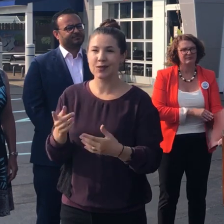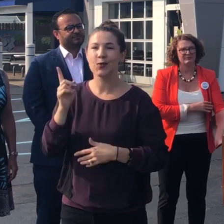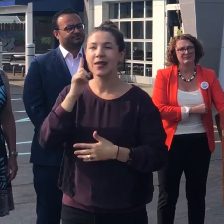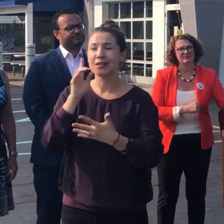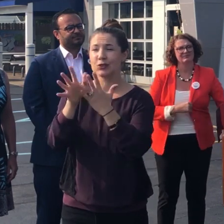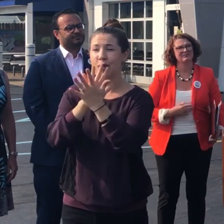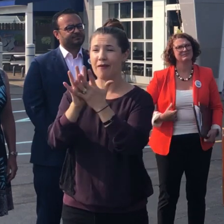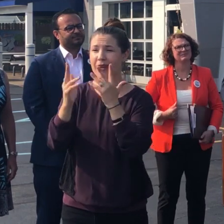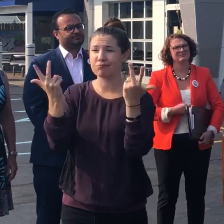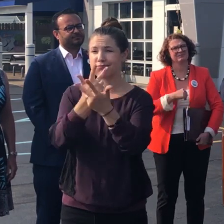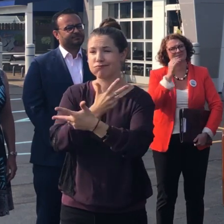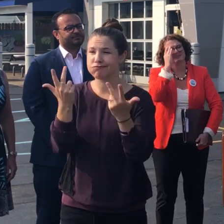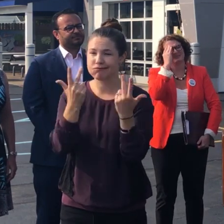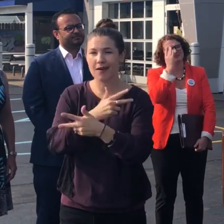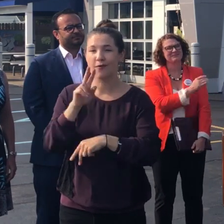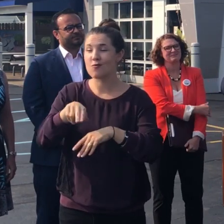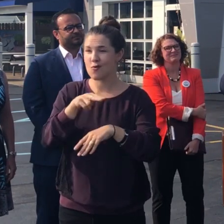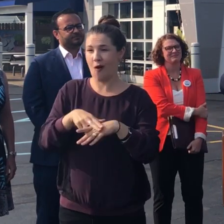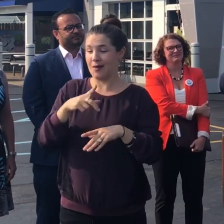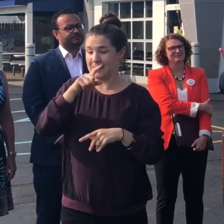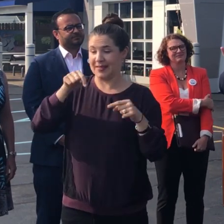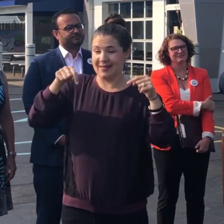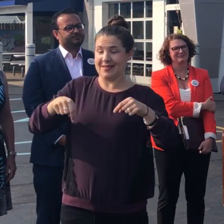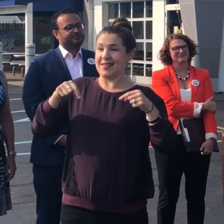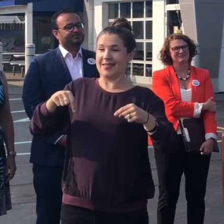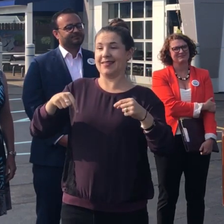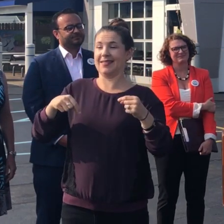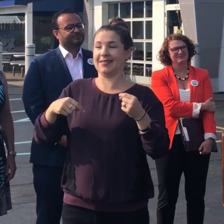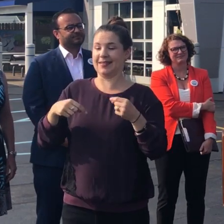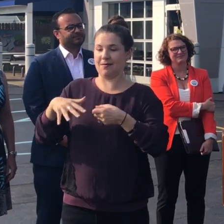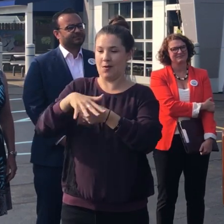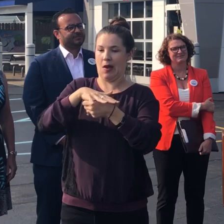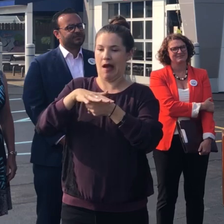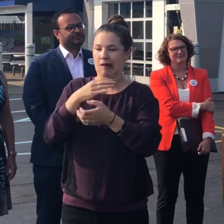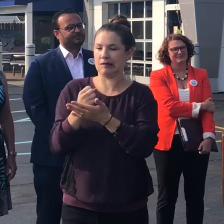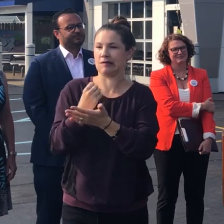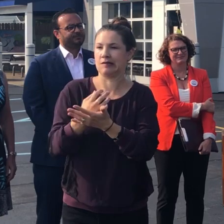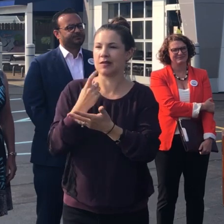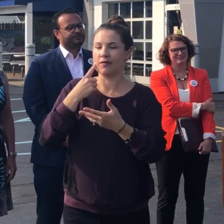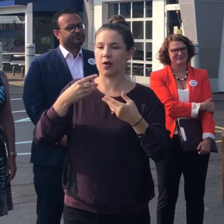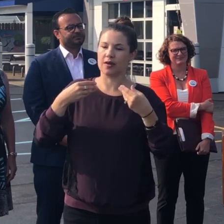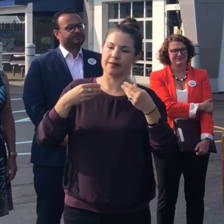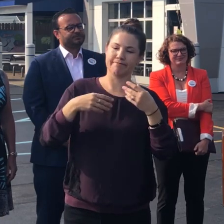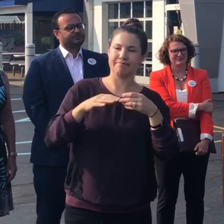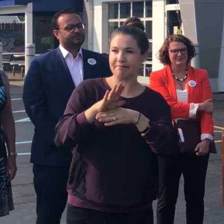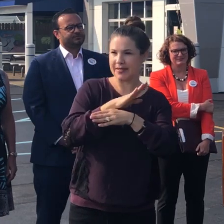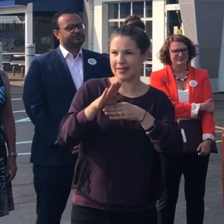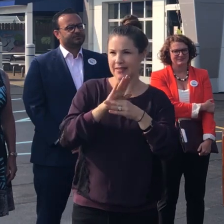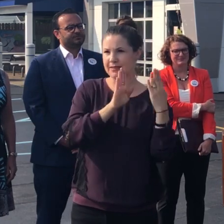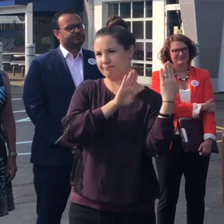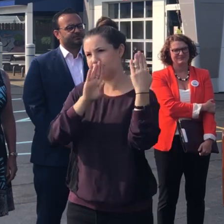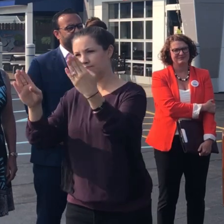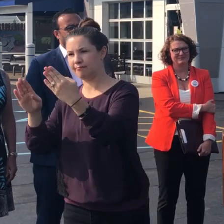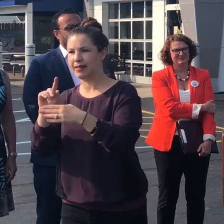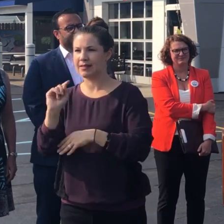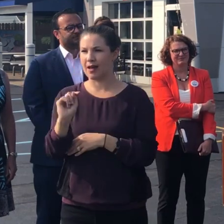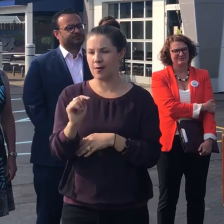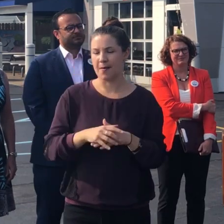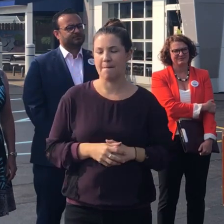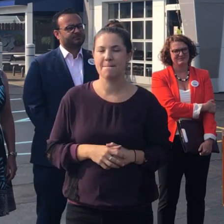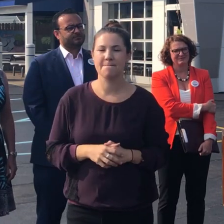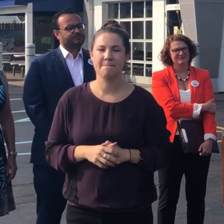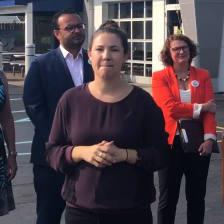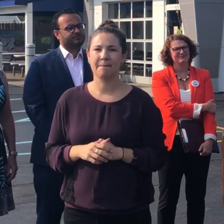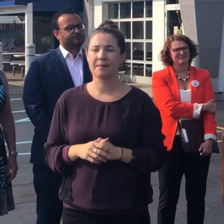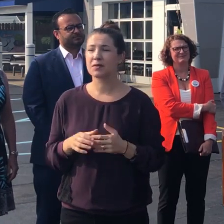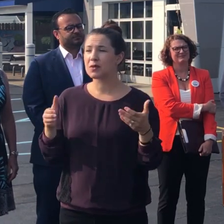in the background, of course, that's because this is the hub of our commercial corridor here in the town of Tonawanda. So